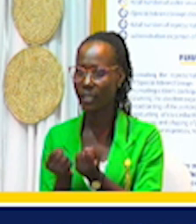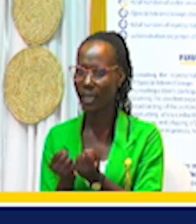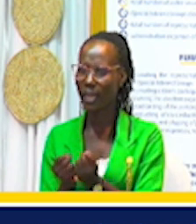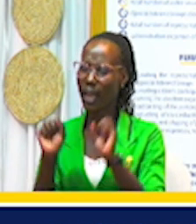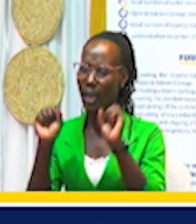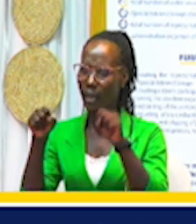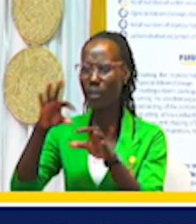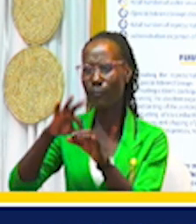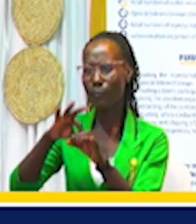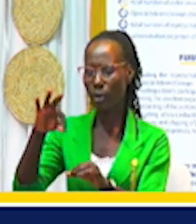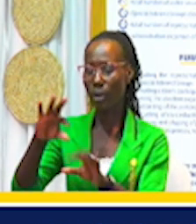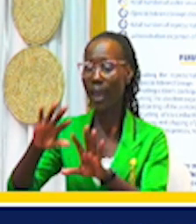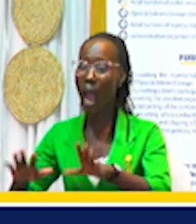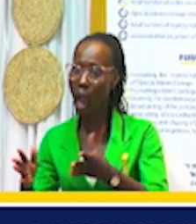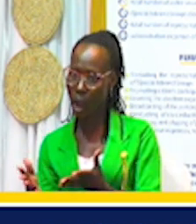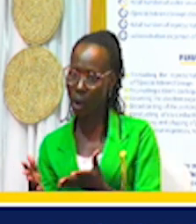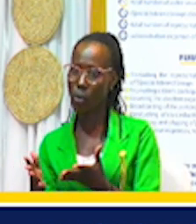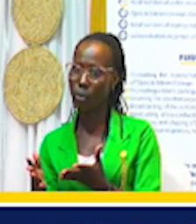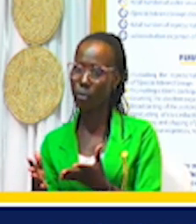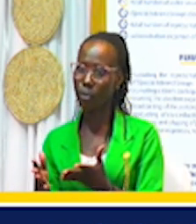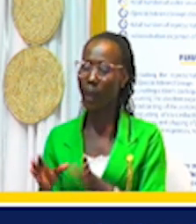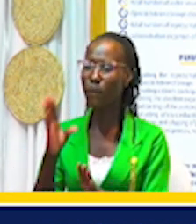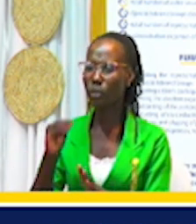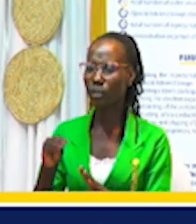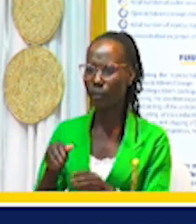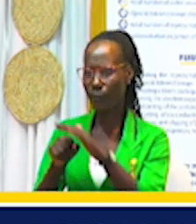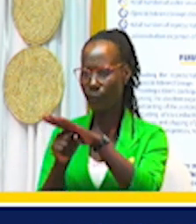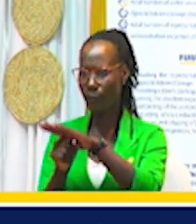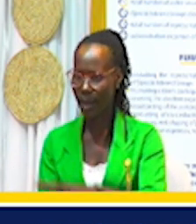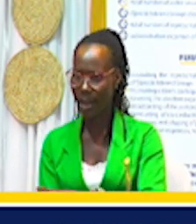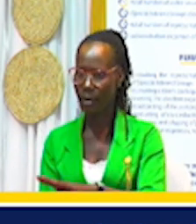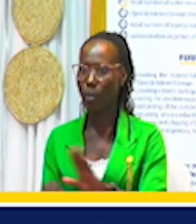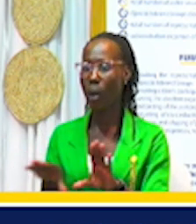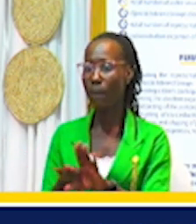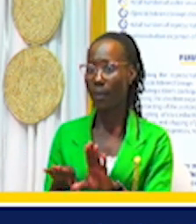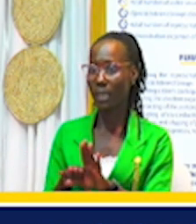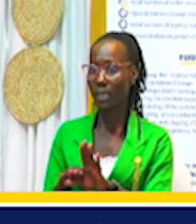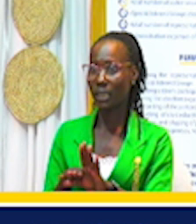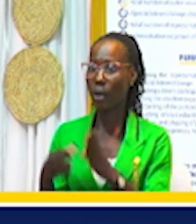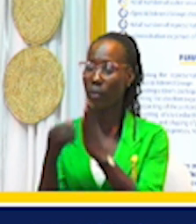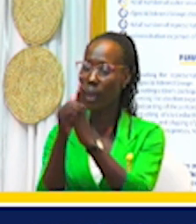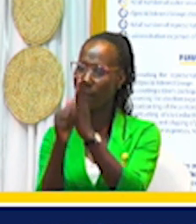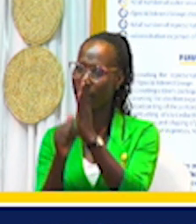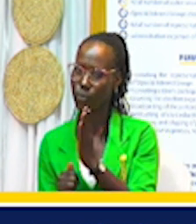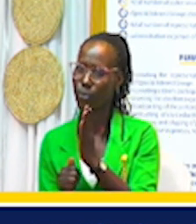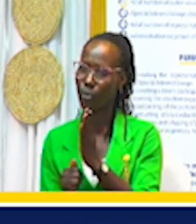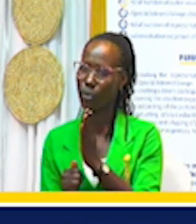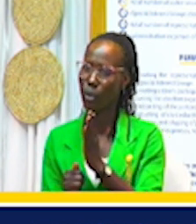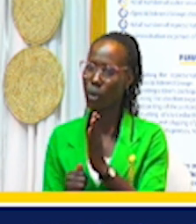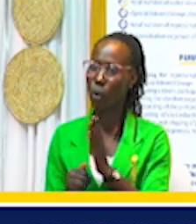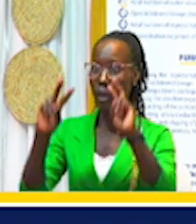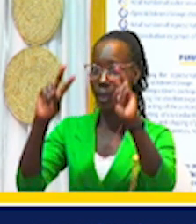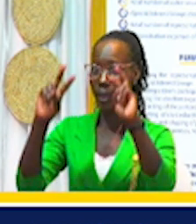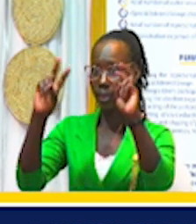be found in how it treats its most vulnerable members. This manual actually, with a theme